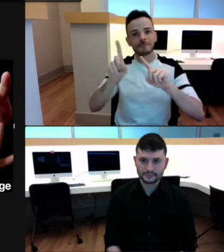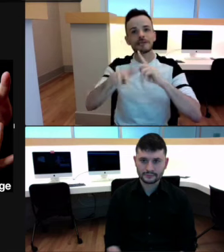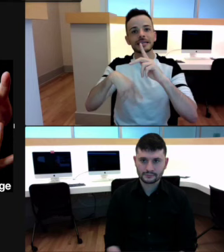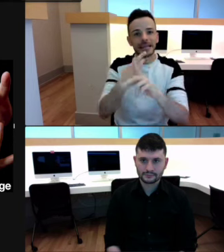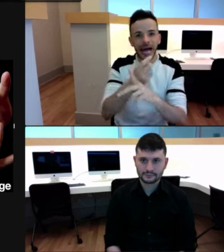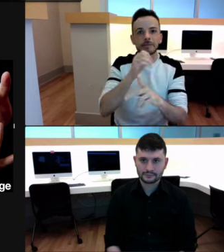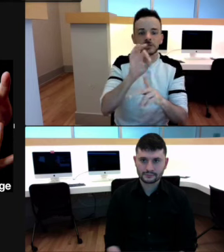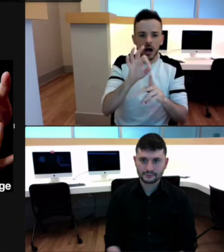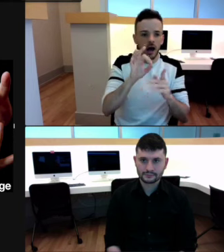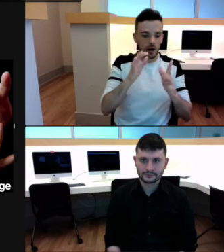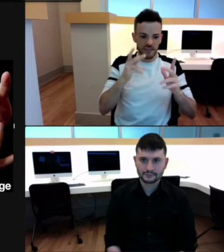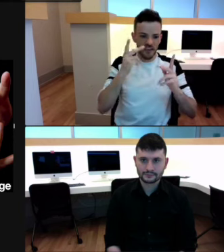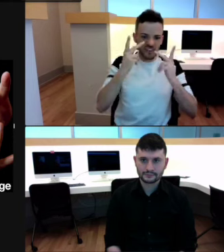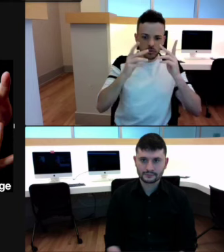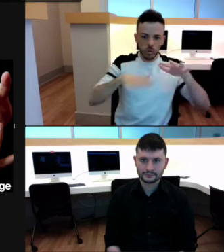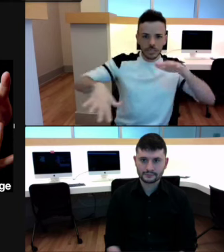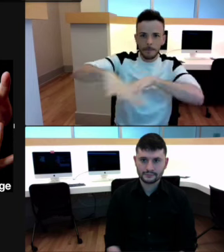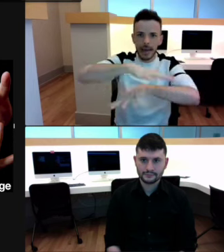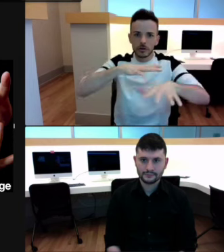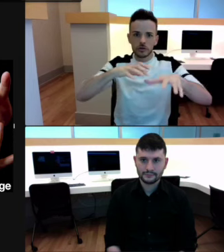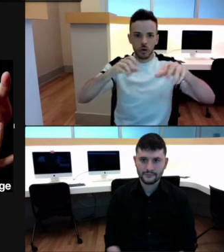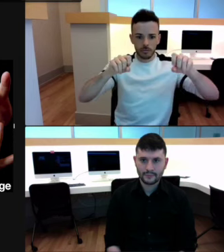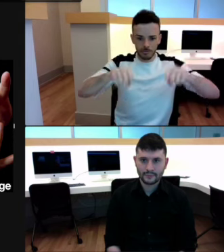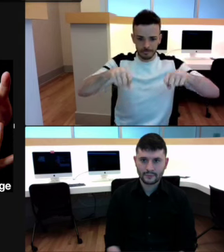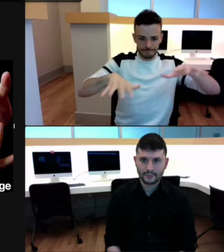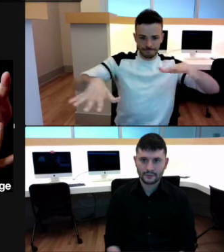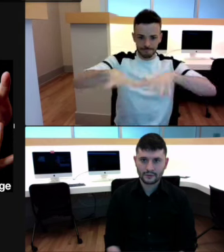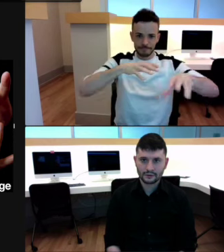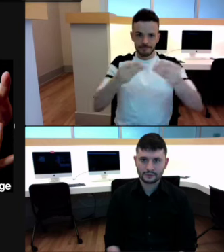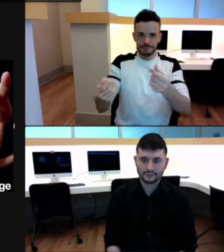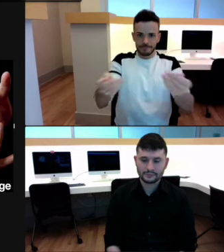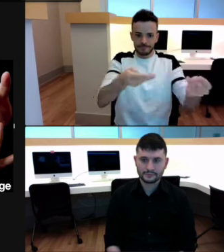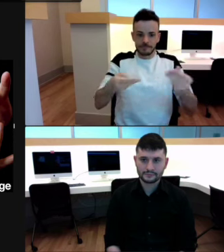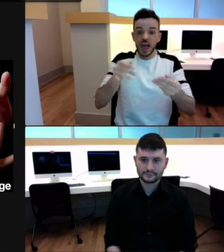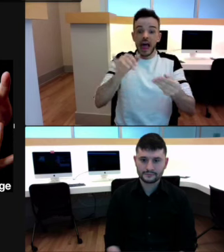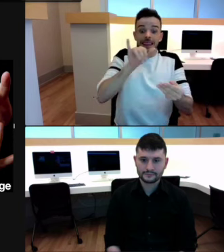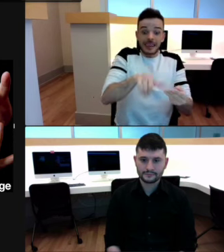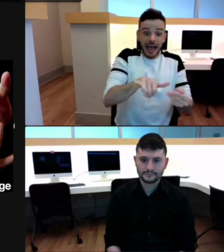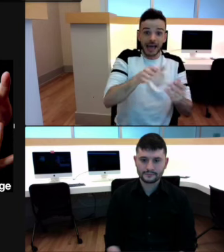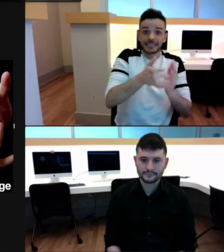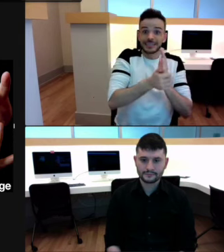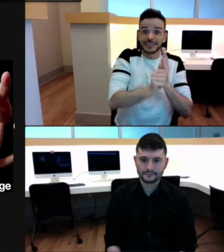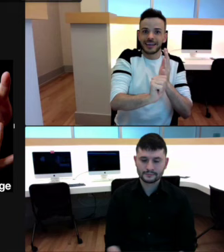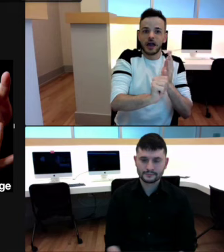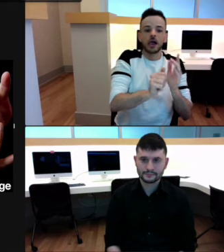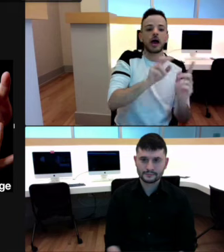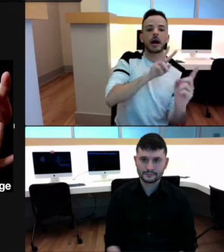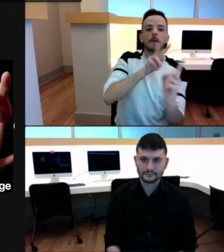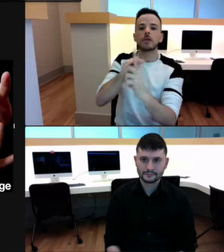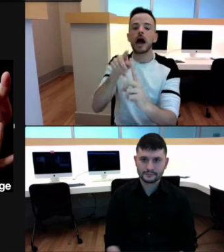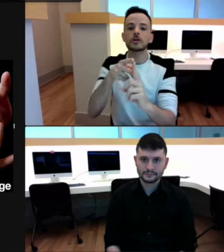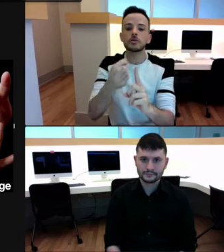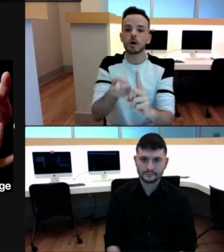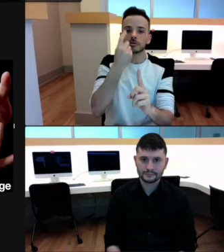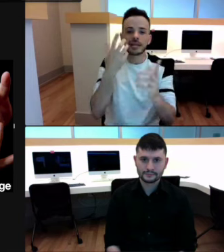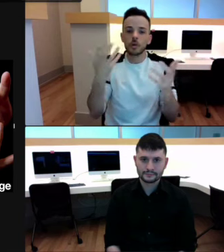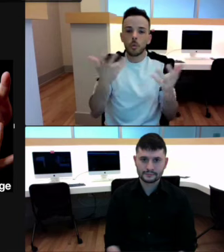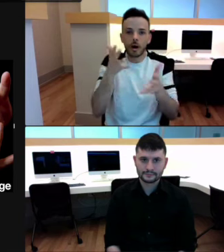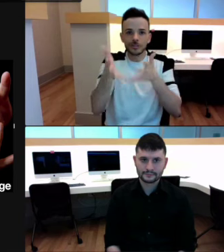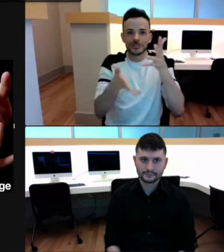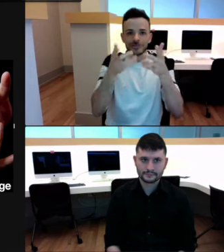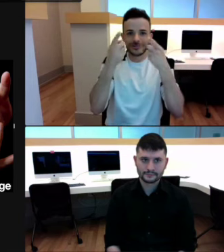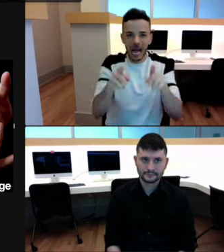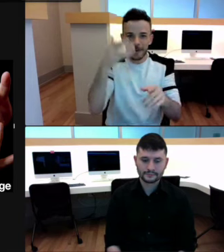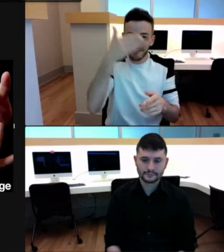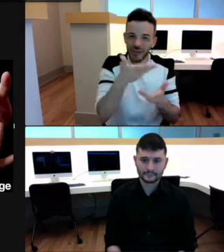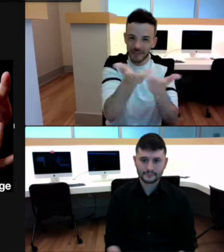better visual semantic or visual spatial and visual attention skills to be able to decode gestures